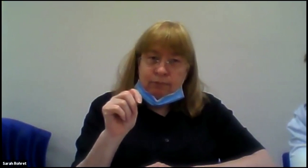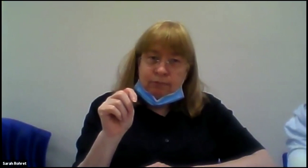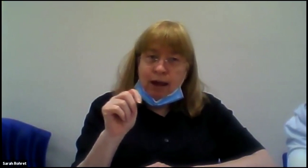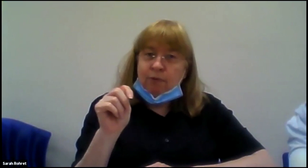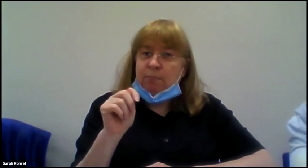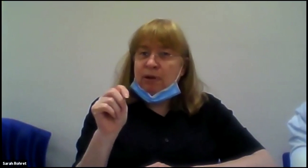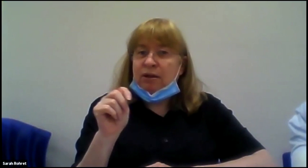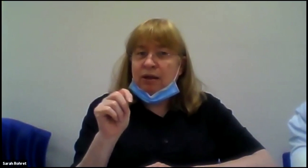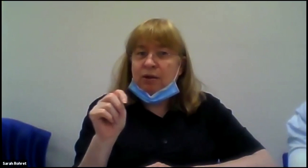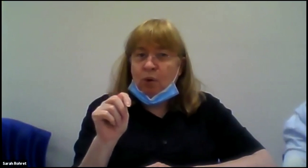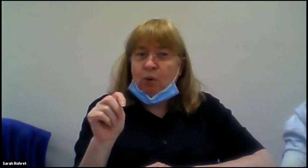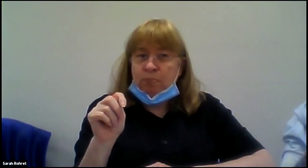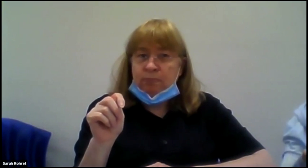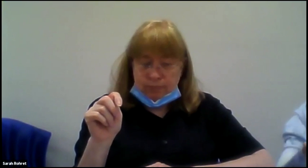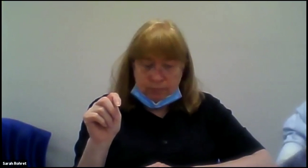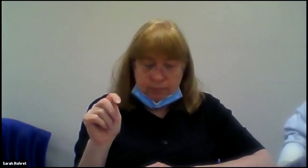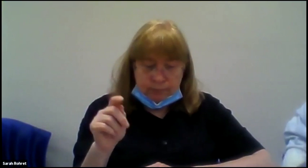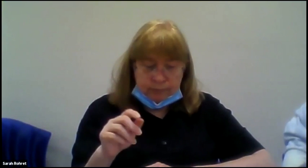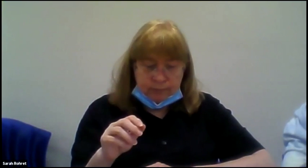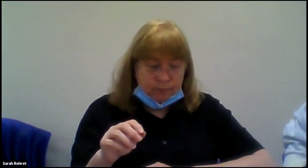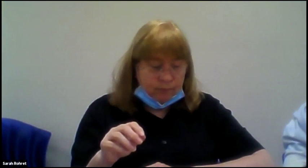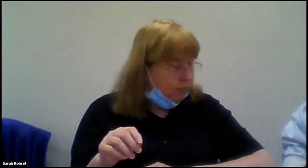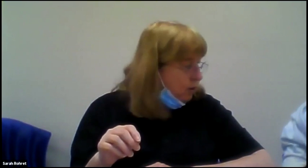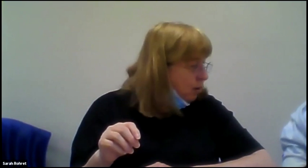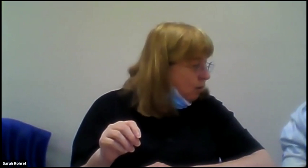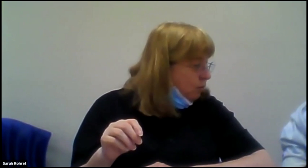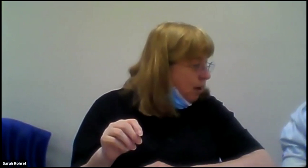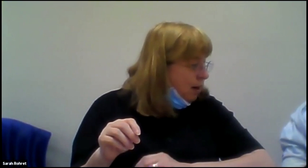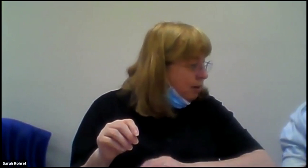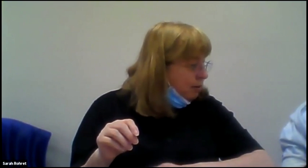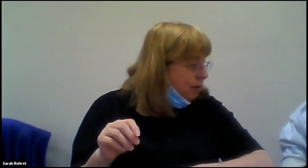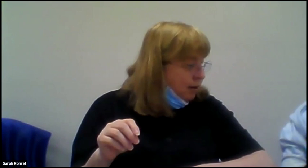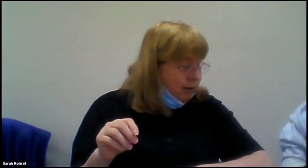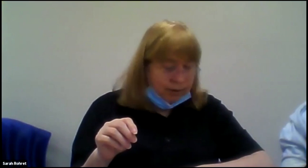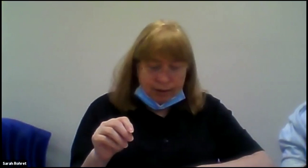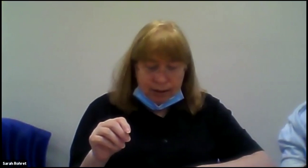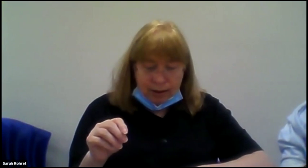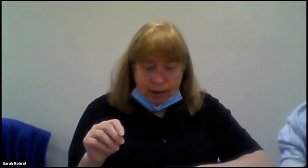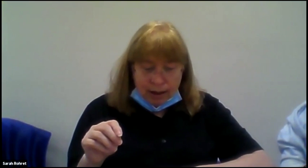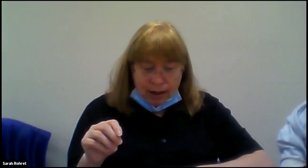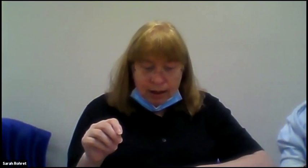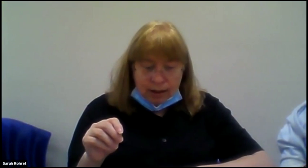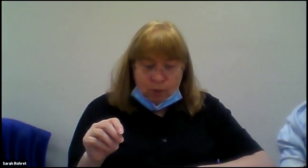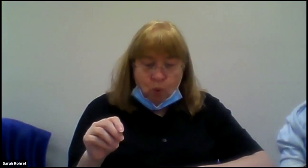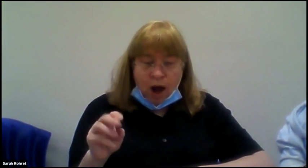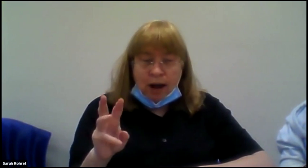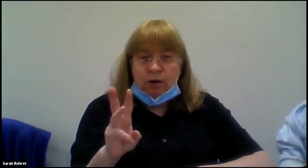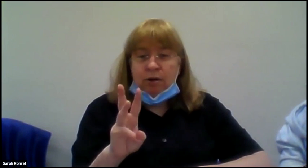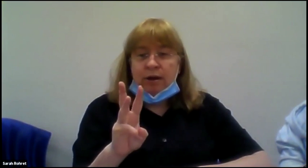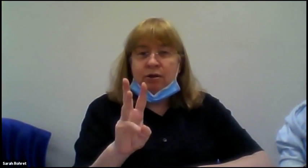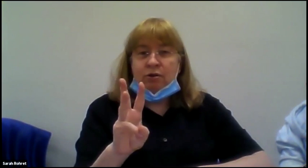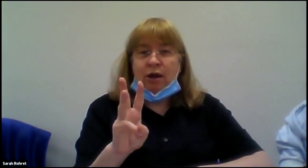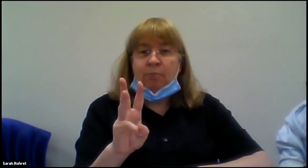that would be just in home. Oh, you got it, yeah. Then water is your